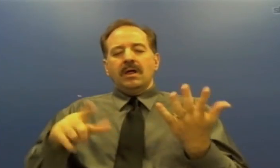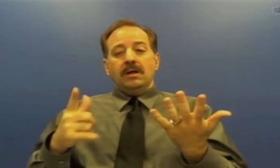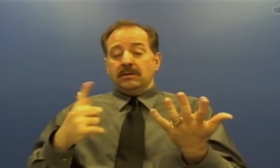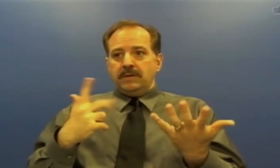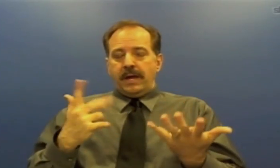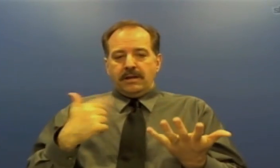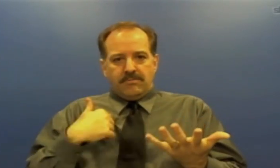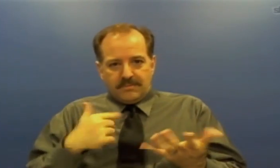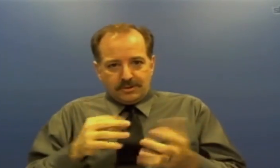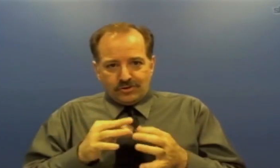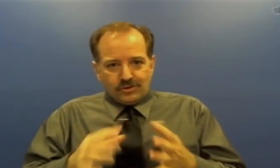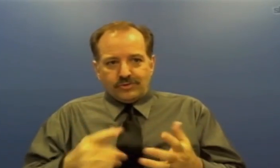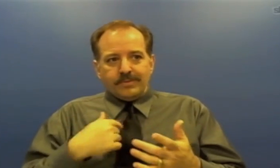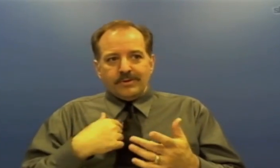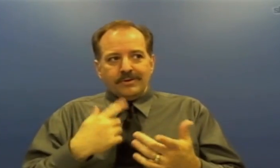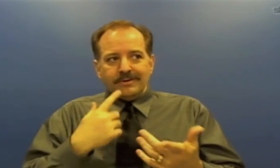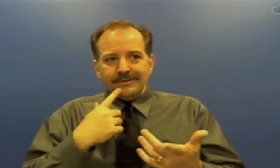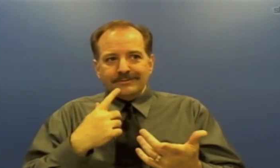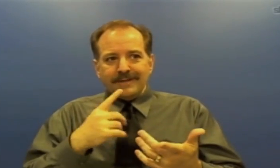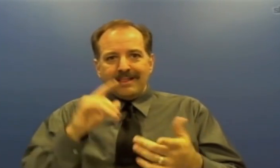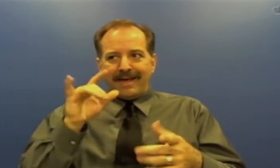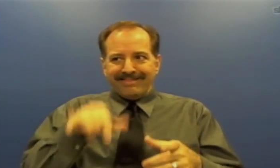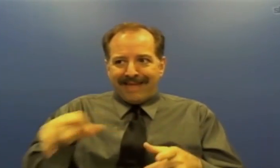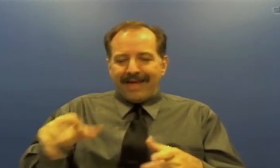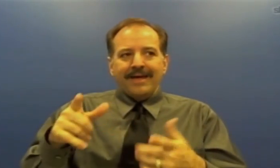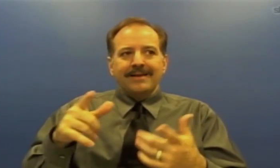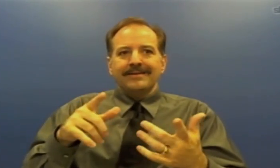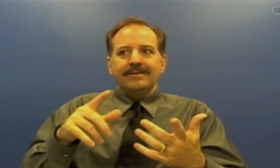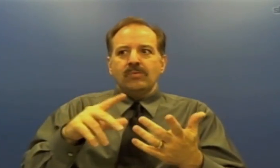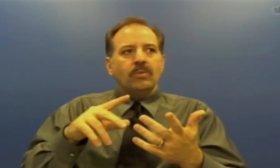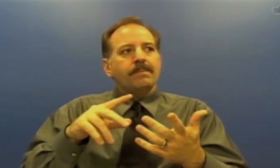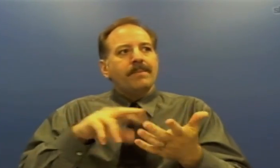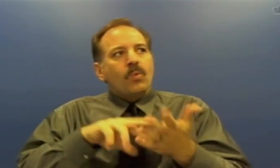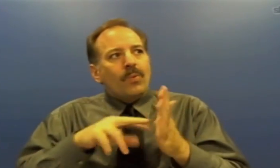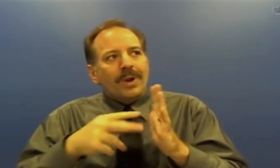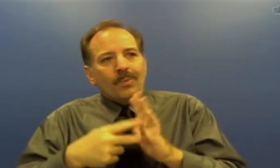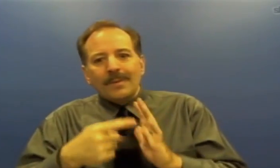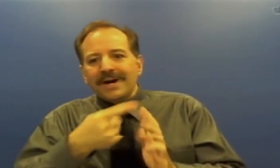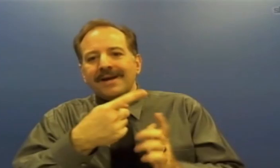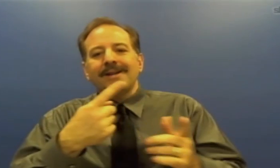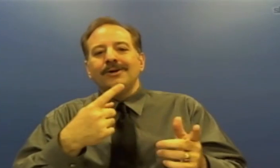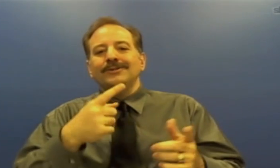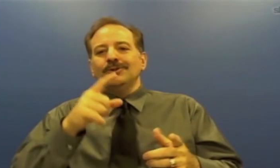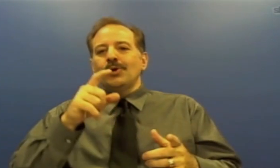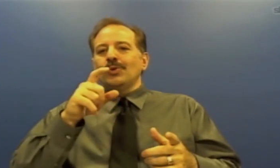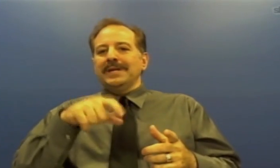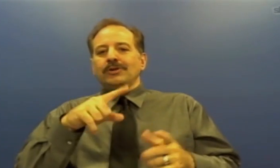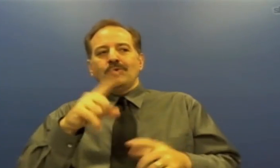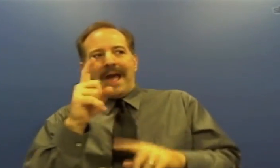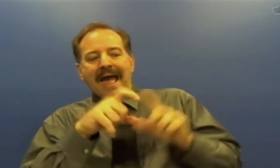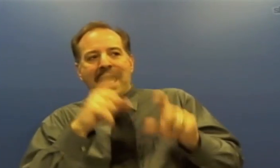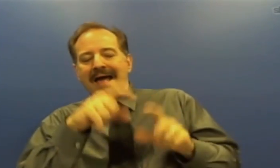do something like that. Again, as an interpreter, these indiscriminate kinds of references are very difficult to